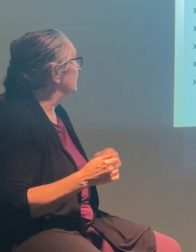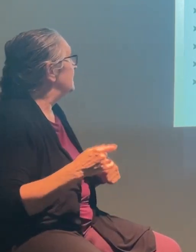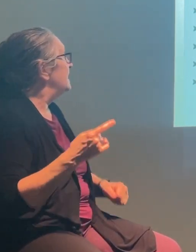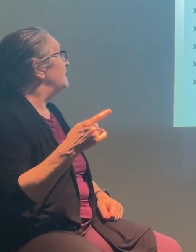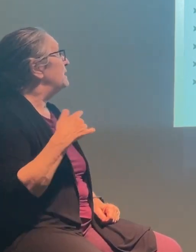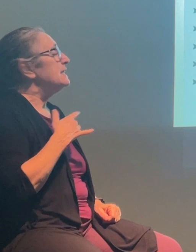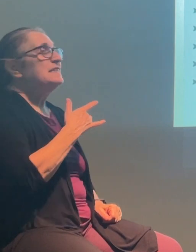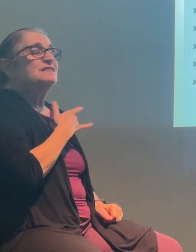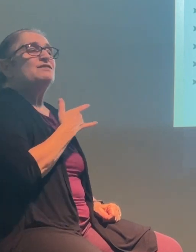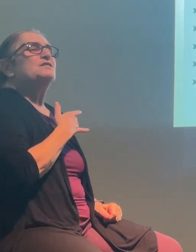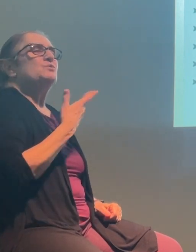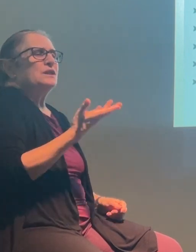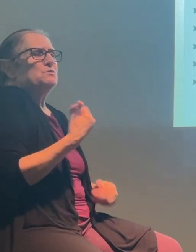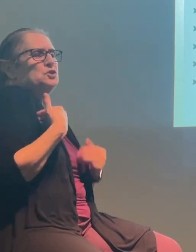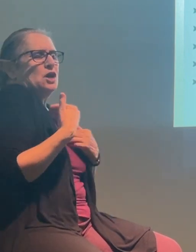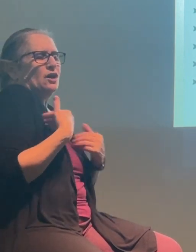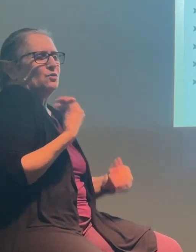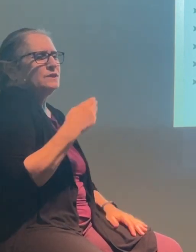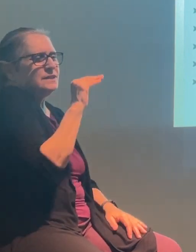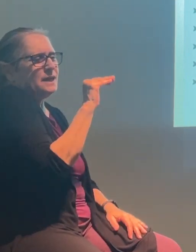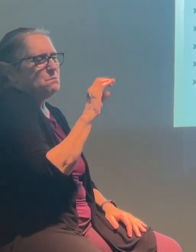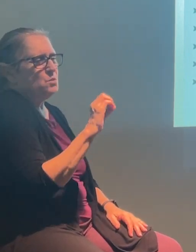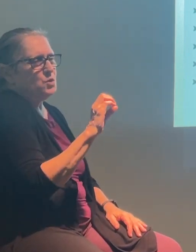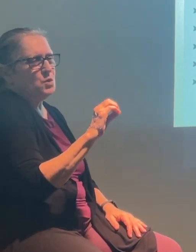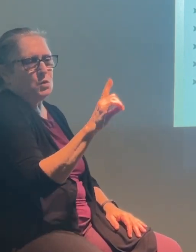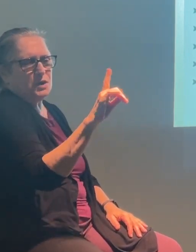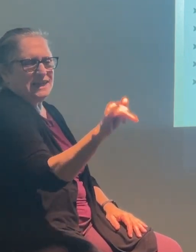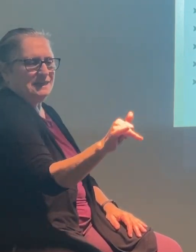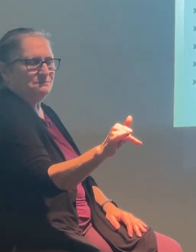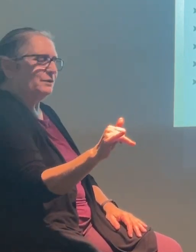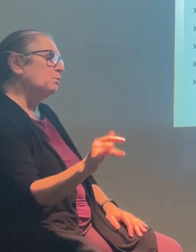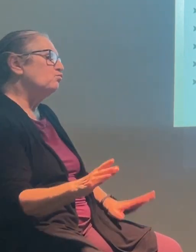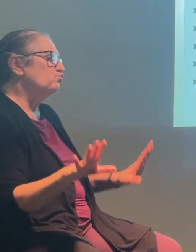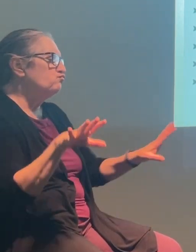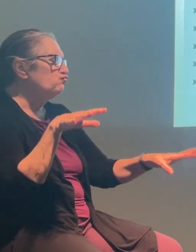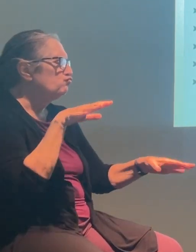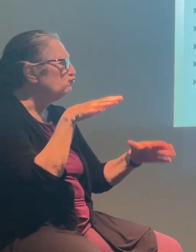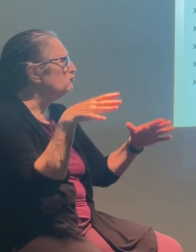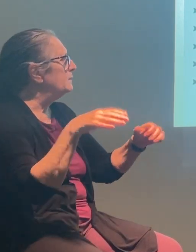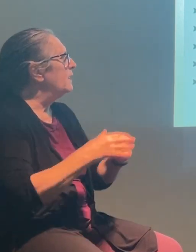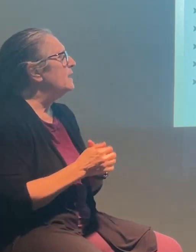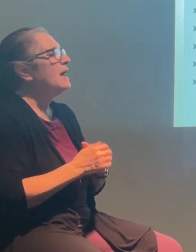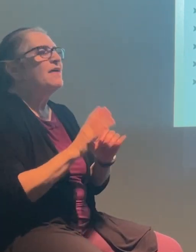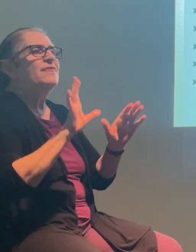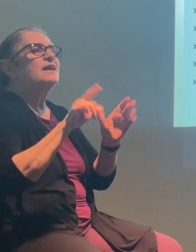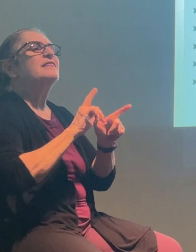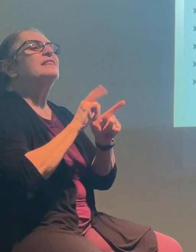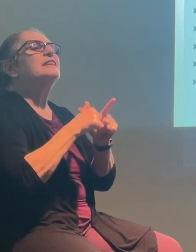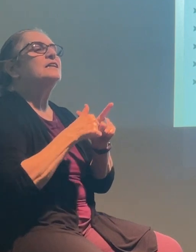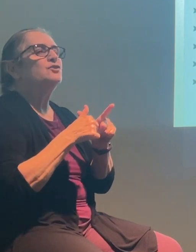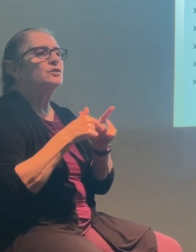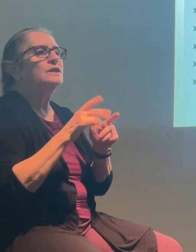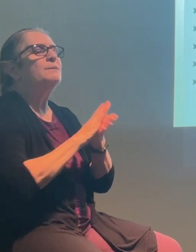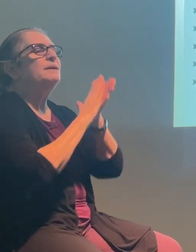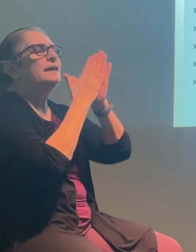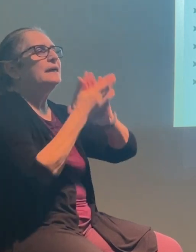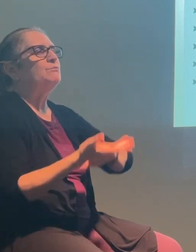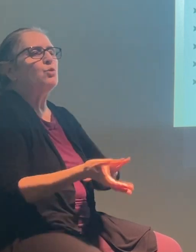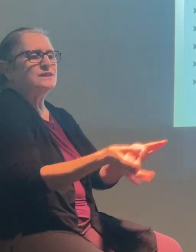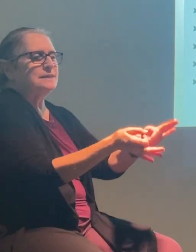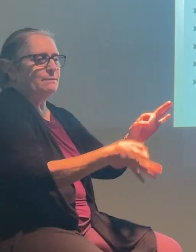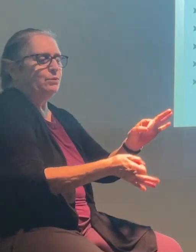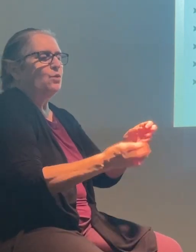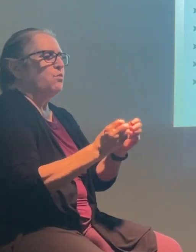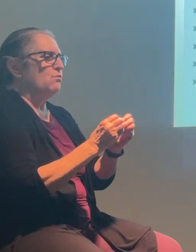Moody, when he was younger, was really the forefront, and afterwards he simplified it with a slightly more deco approach,